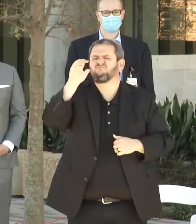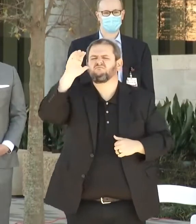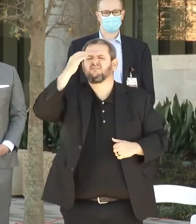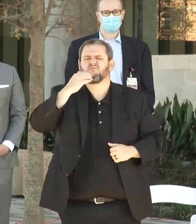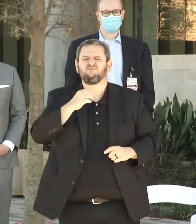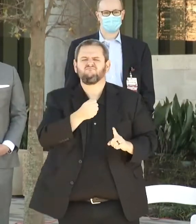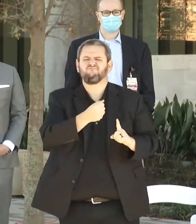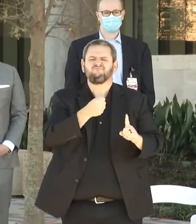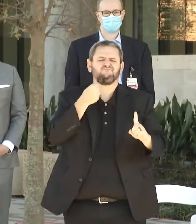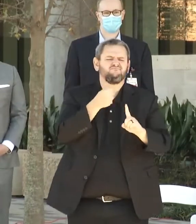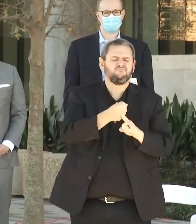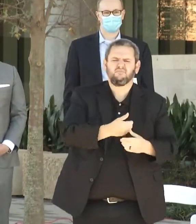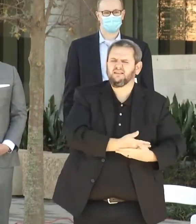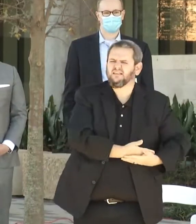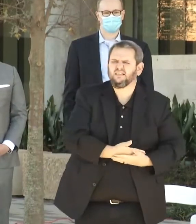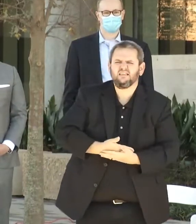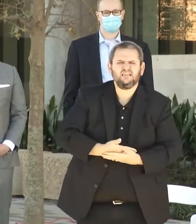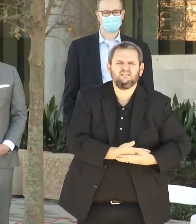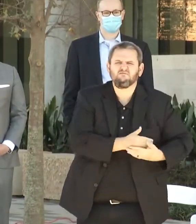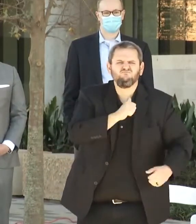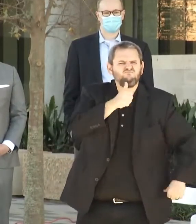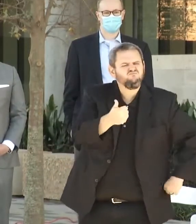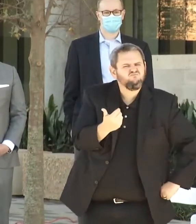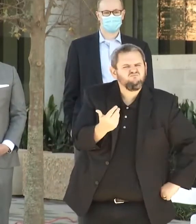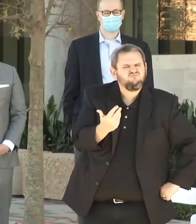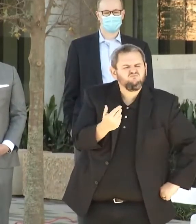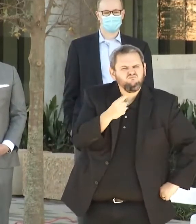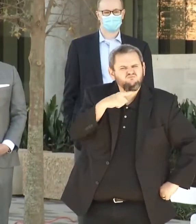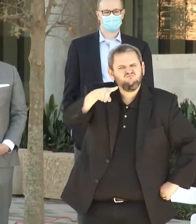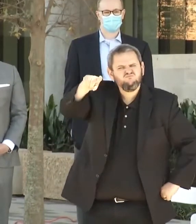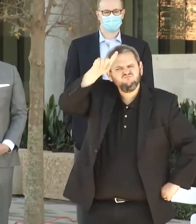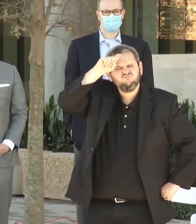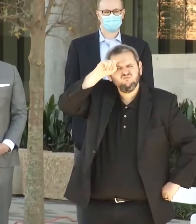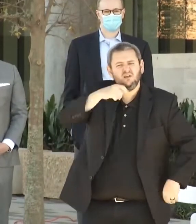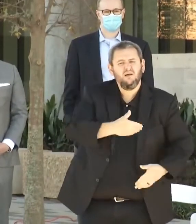which normally tend to have worsening outcomes with infections.